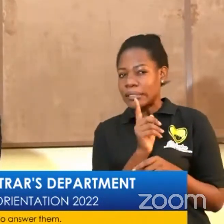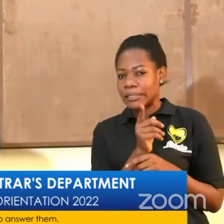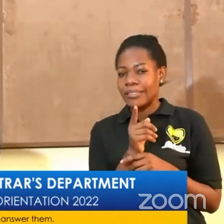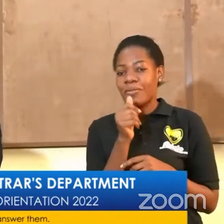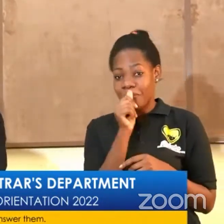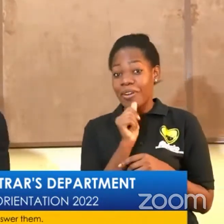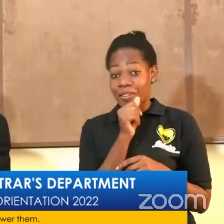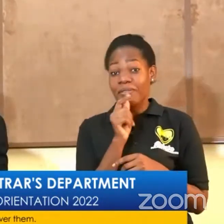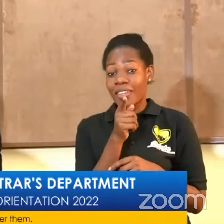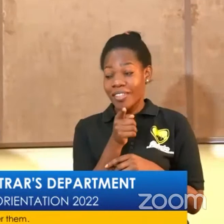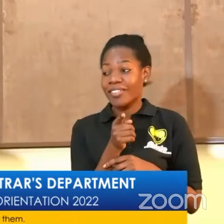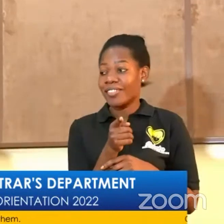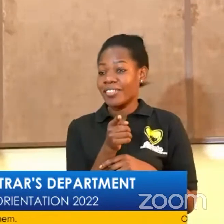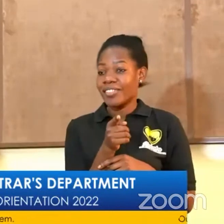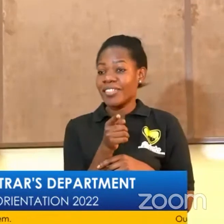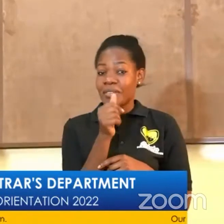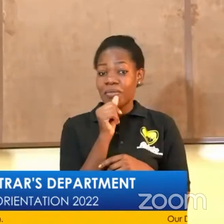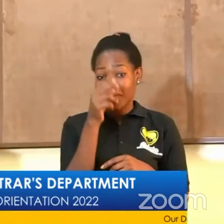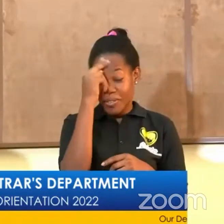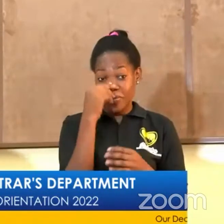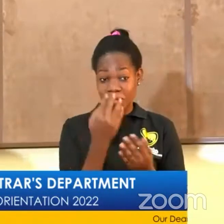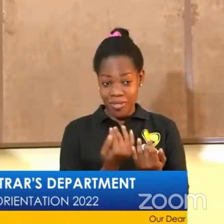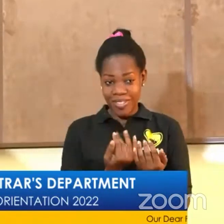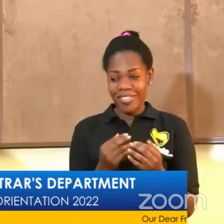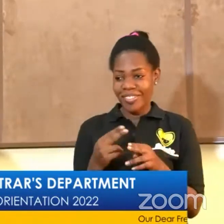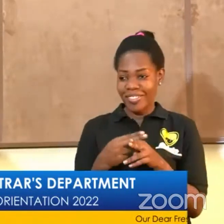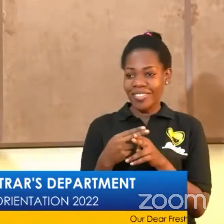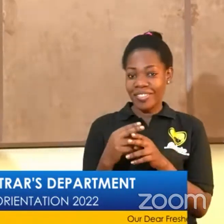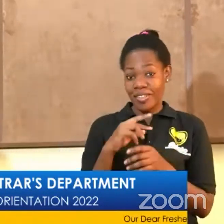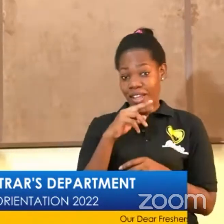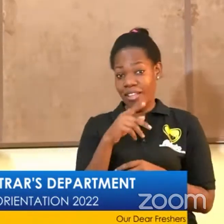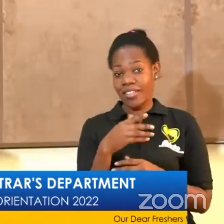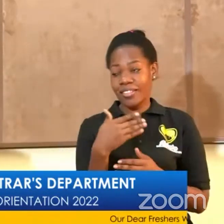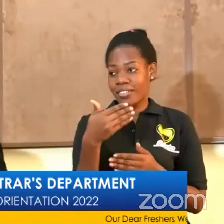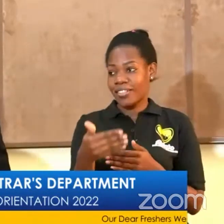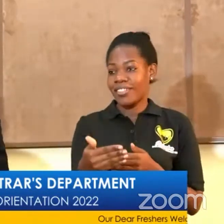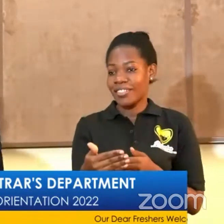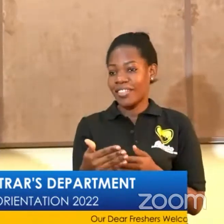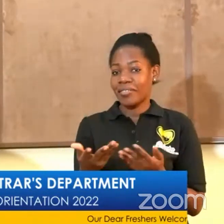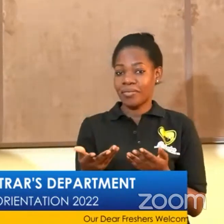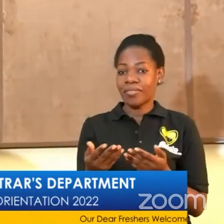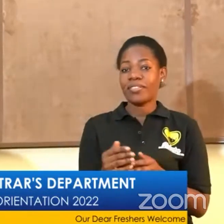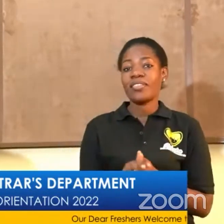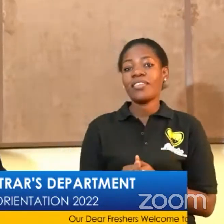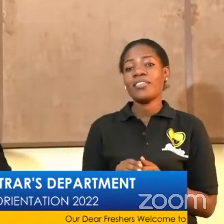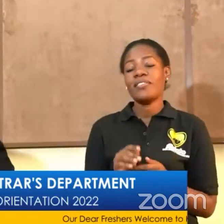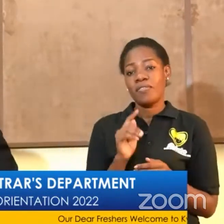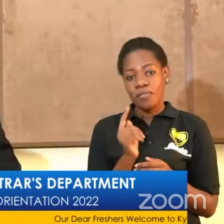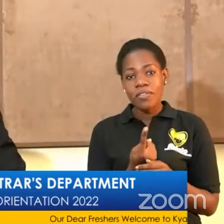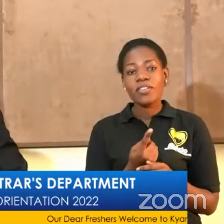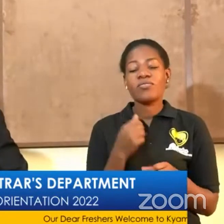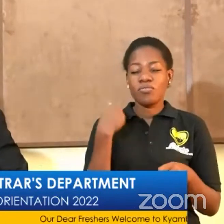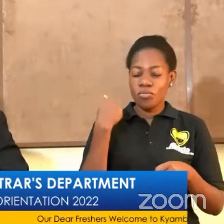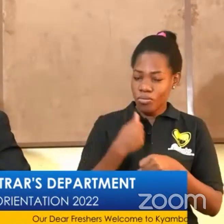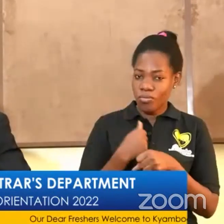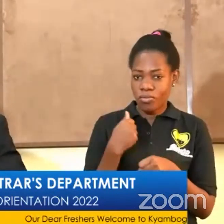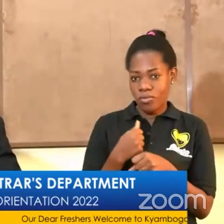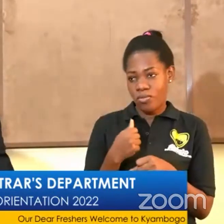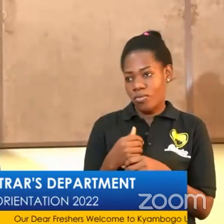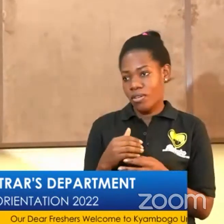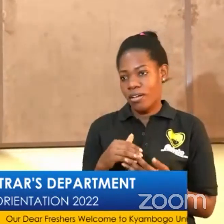example, we shall come to that later. First, make sure that you perform very well.